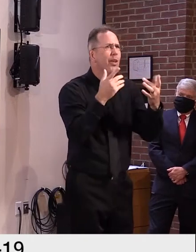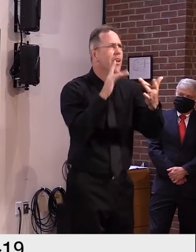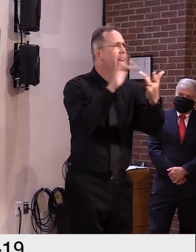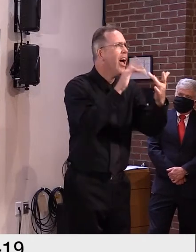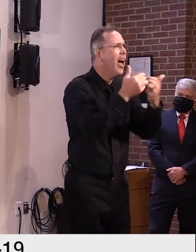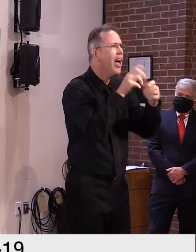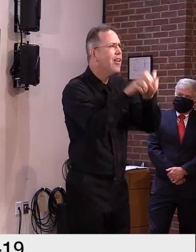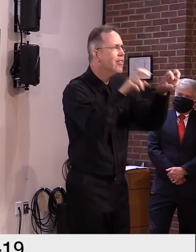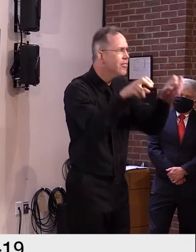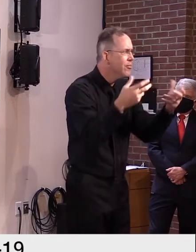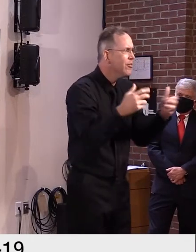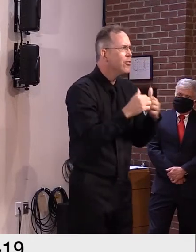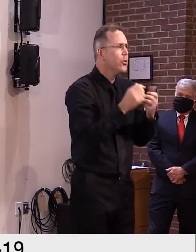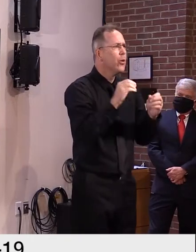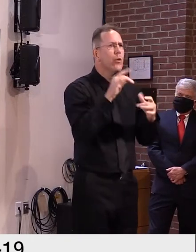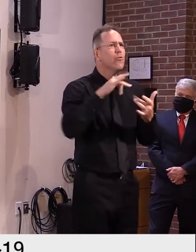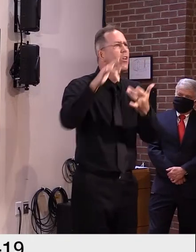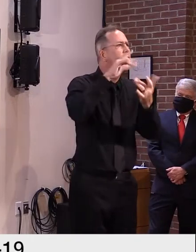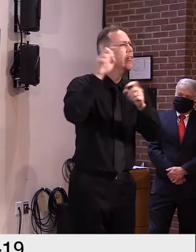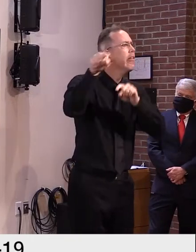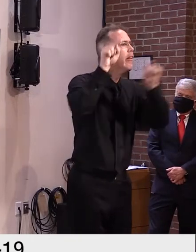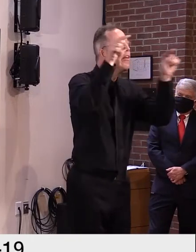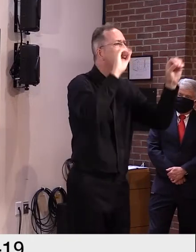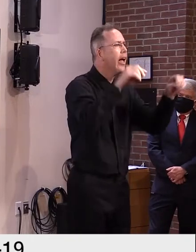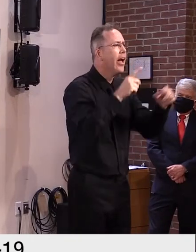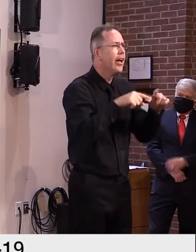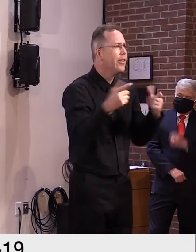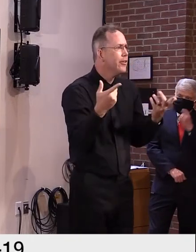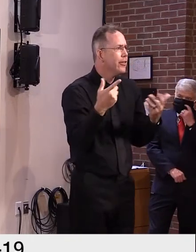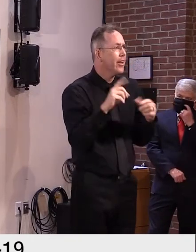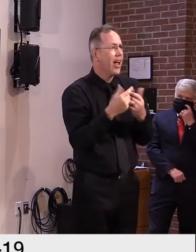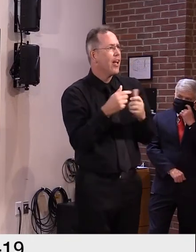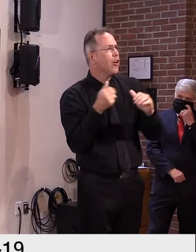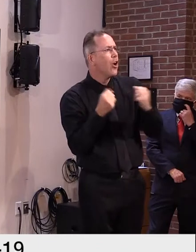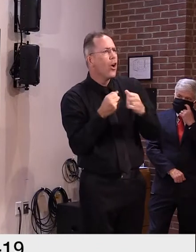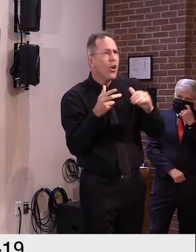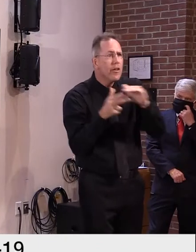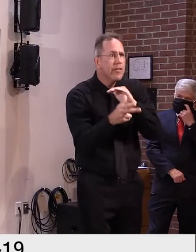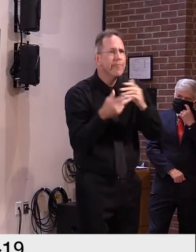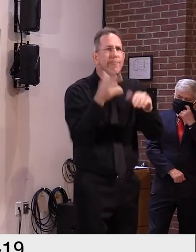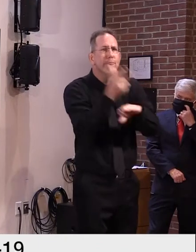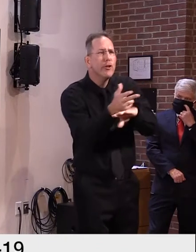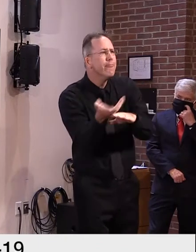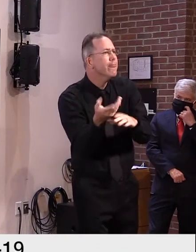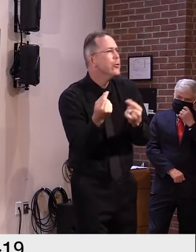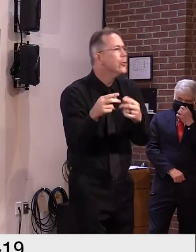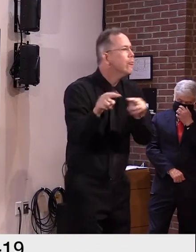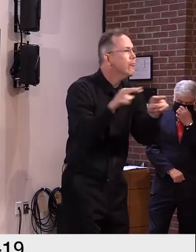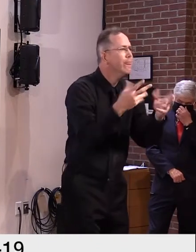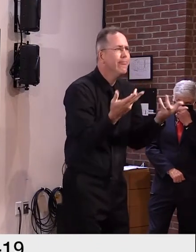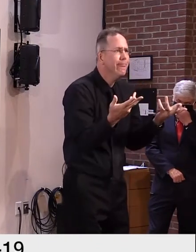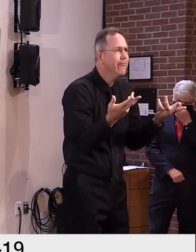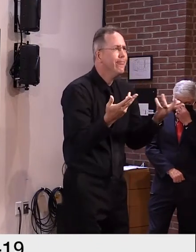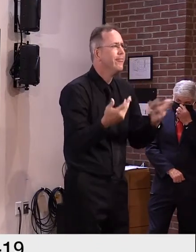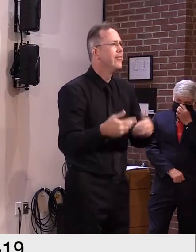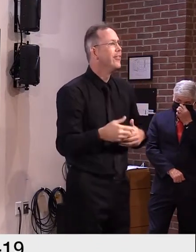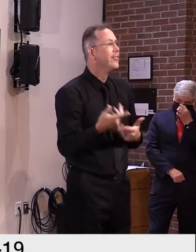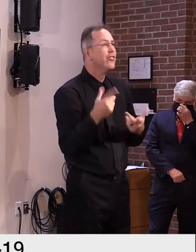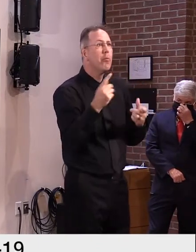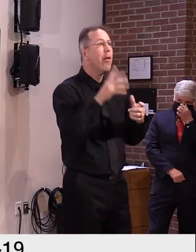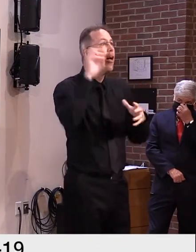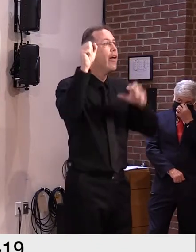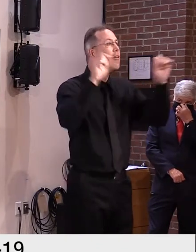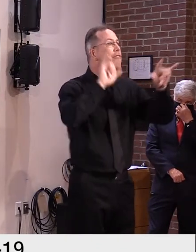cars coming into the state as well as leaving. We see this in the amount of air traffic right now.